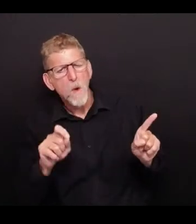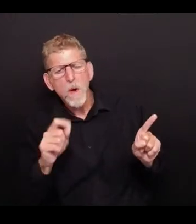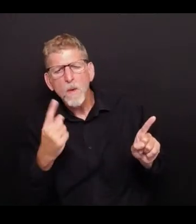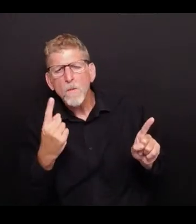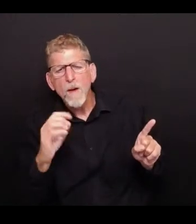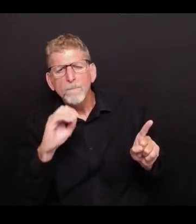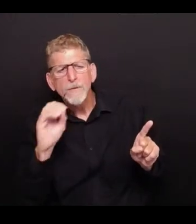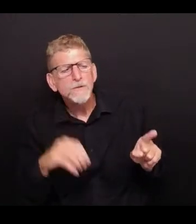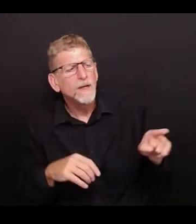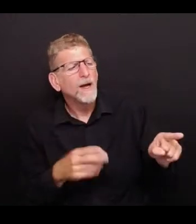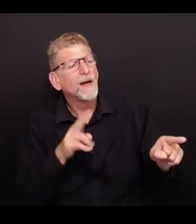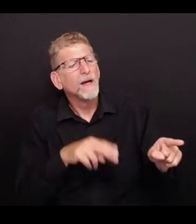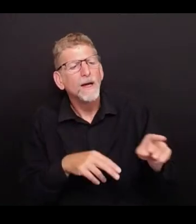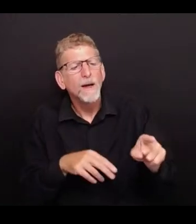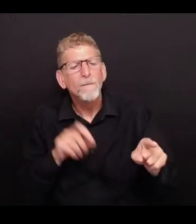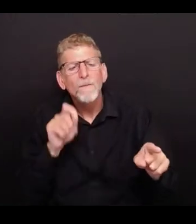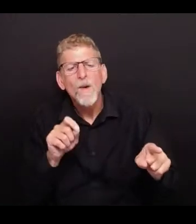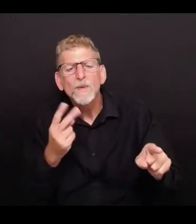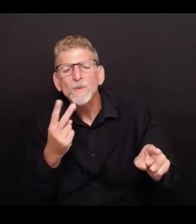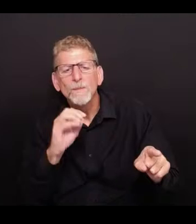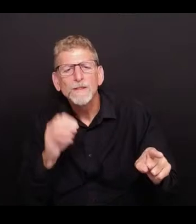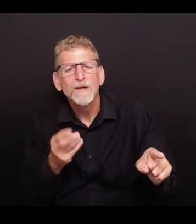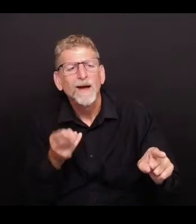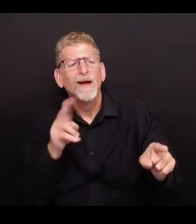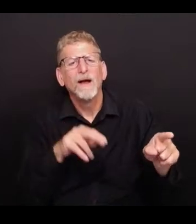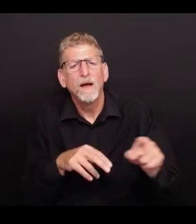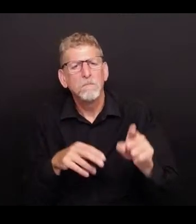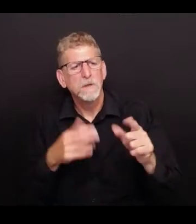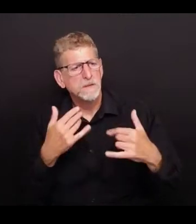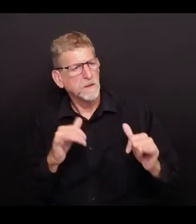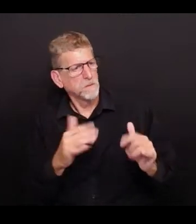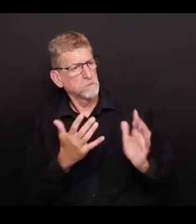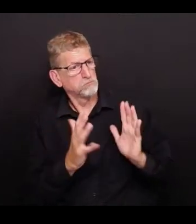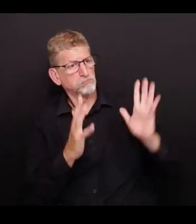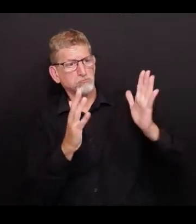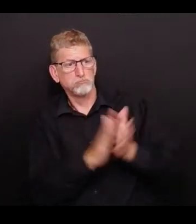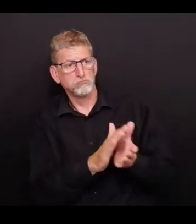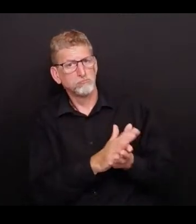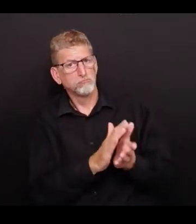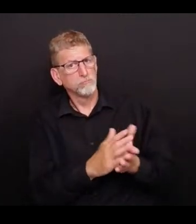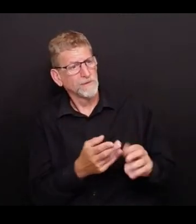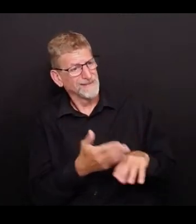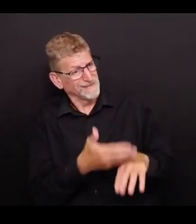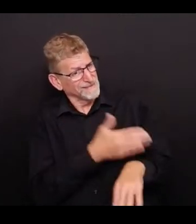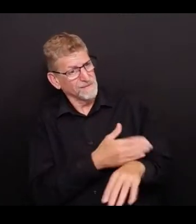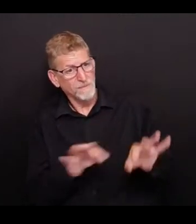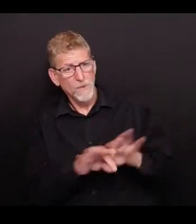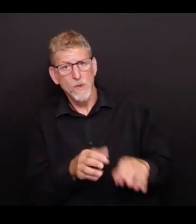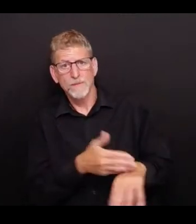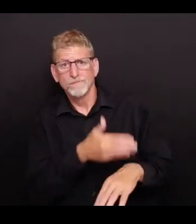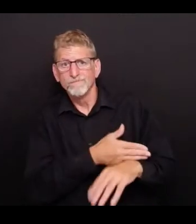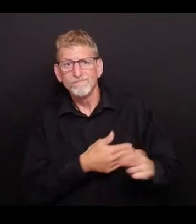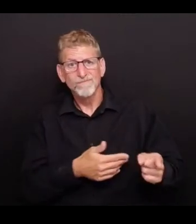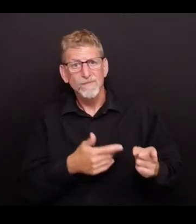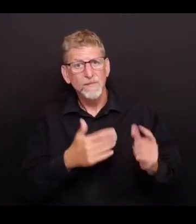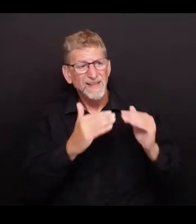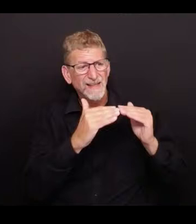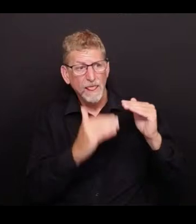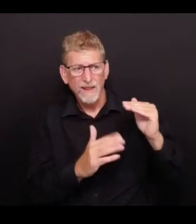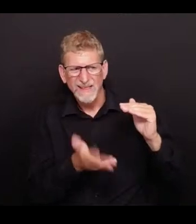that is still something to celebrate. And we are making progress. I think, I have to say, I have to